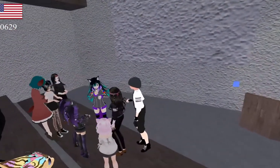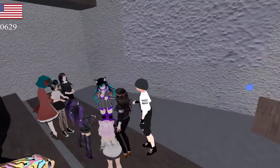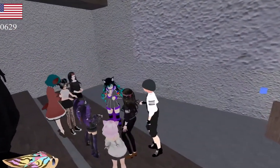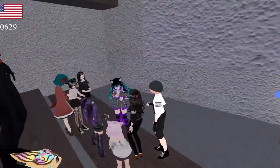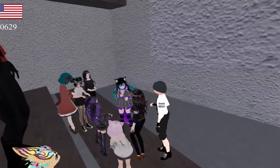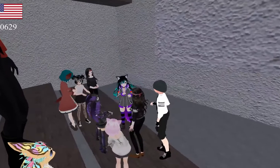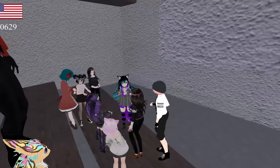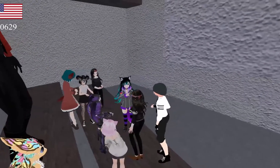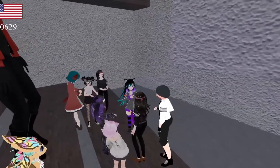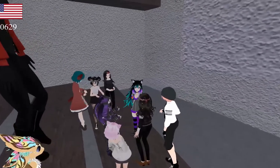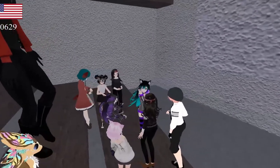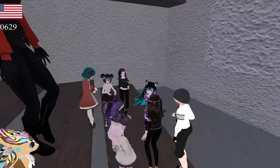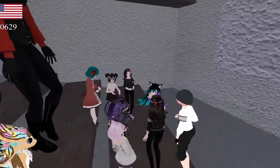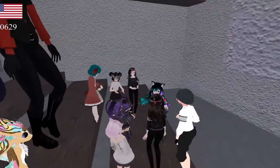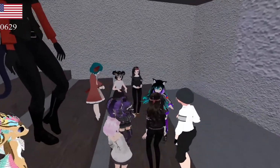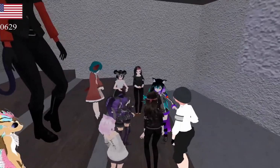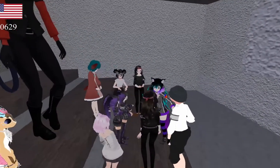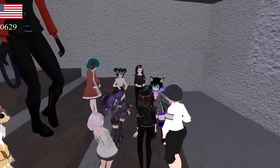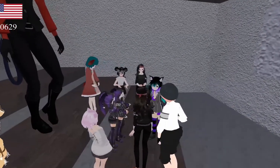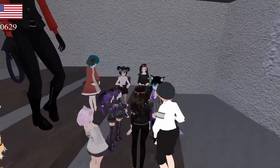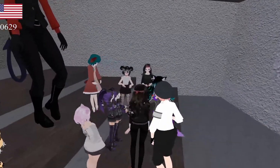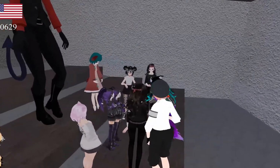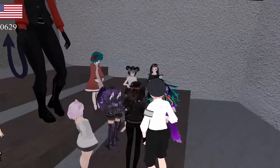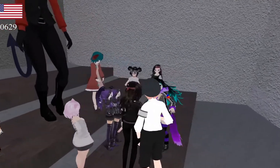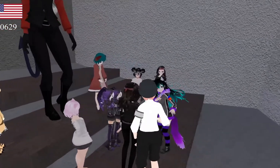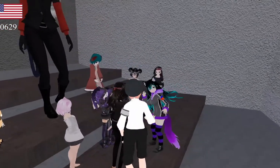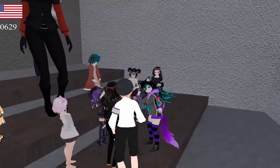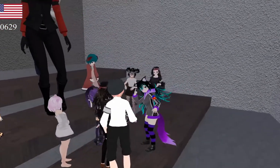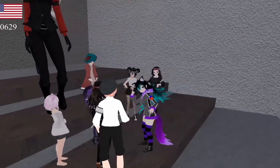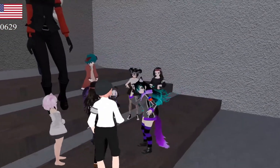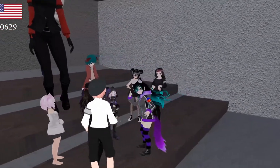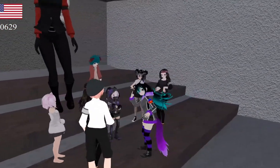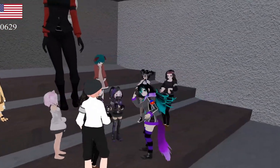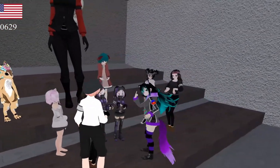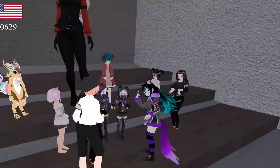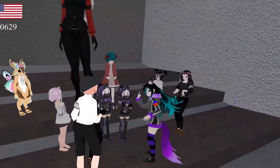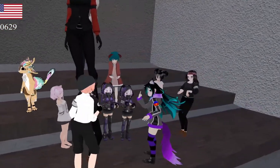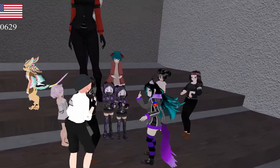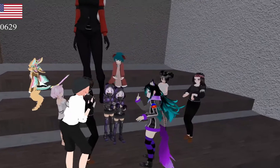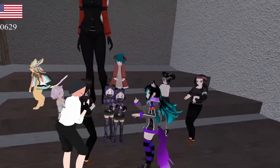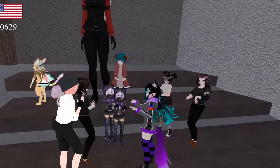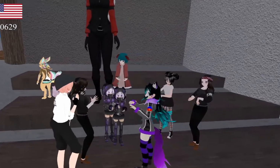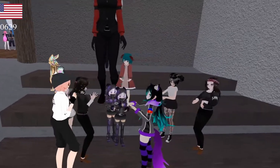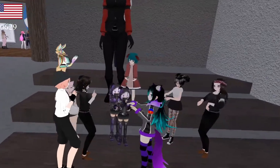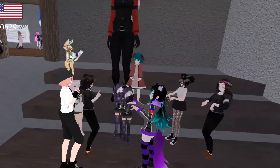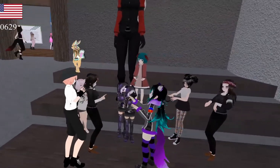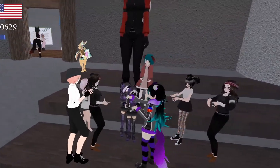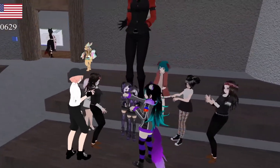watching a VR chat. Like you put everything in your mouth and just like maybe. Did I catch that right? Wait. Start eating